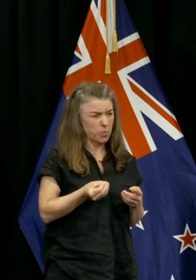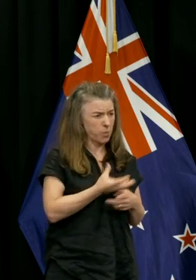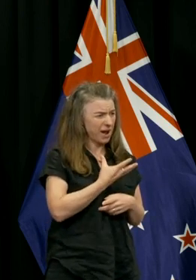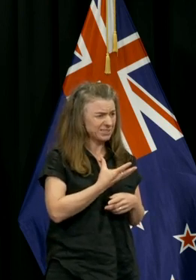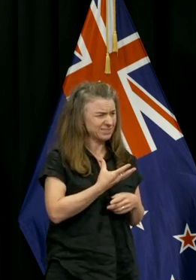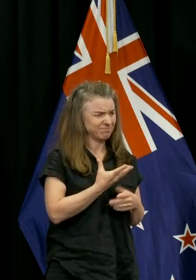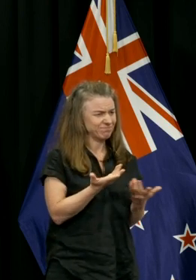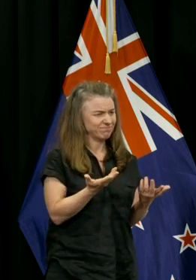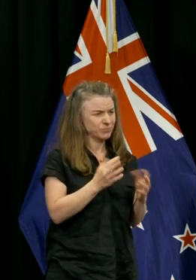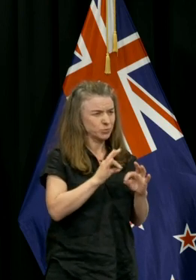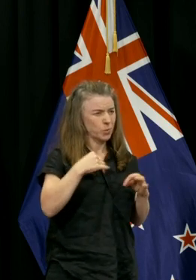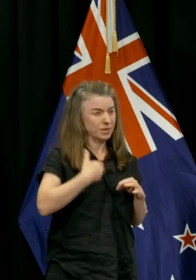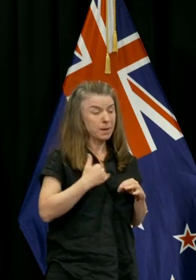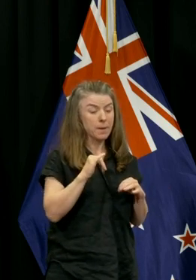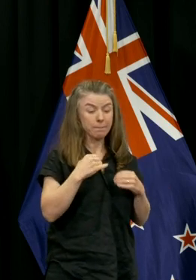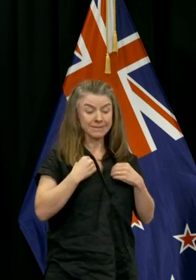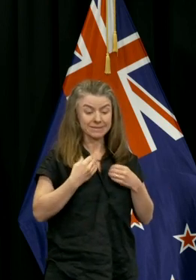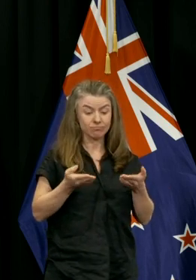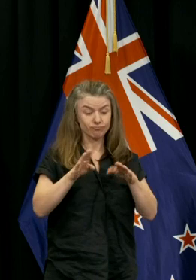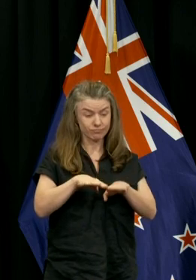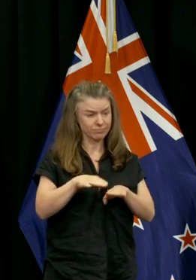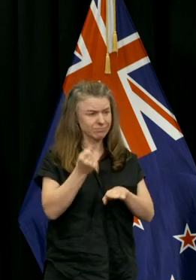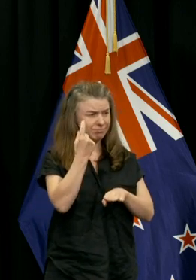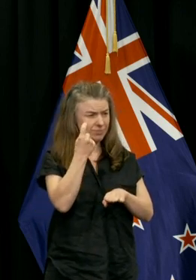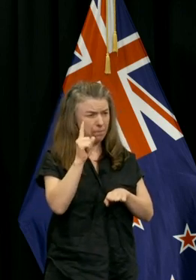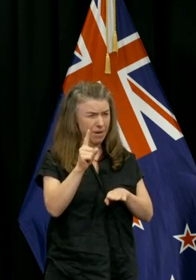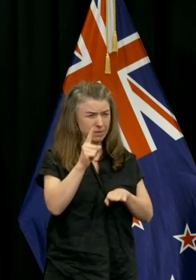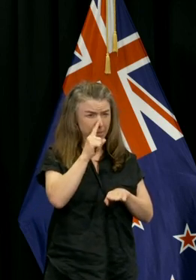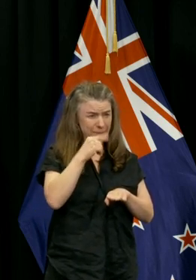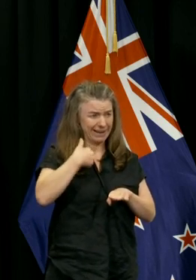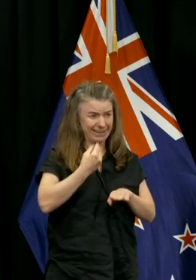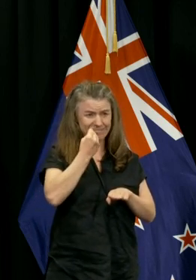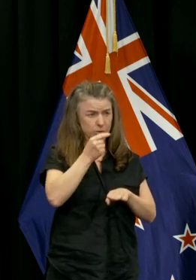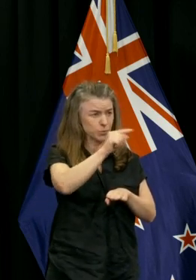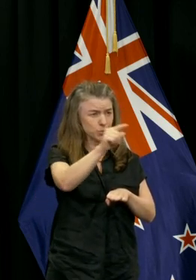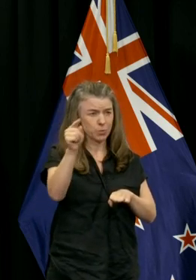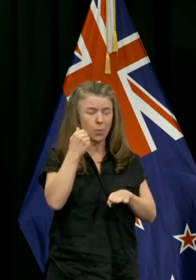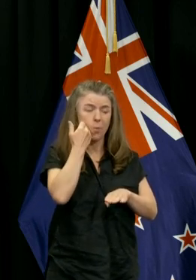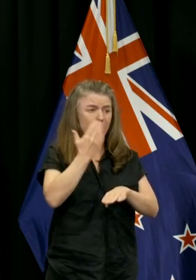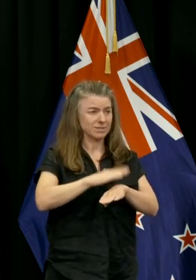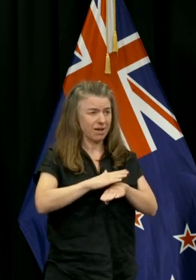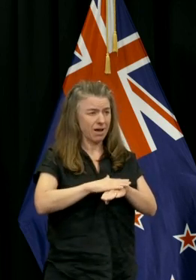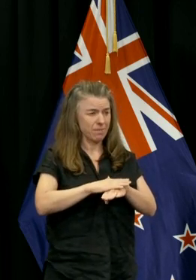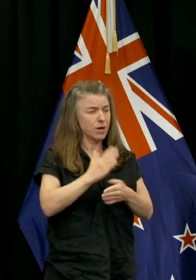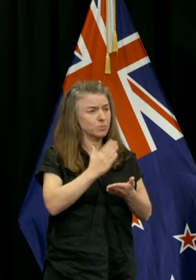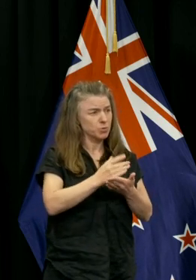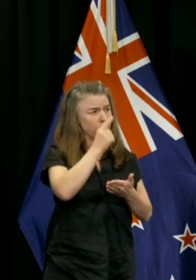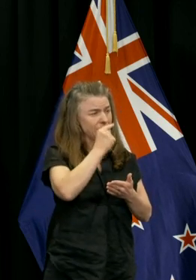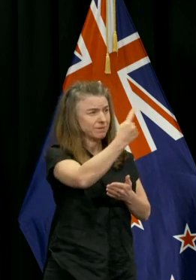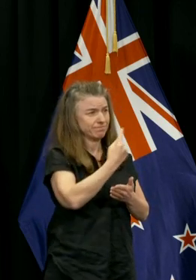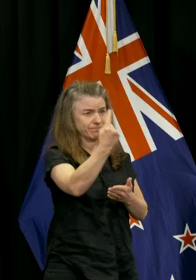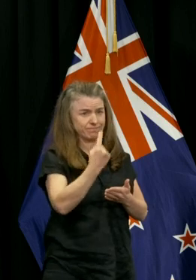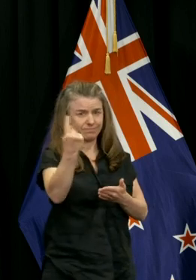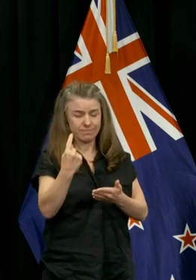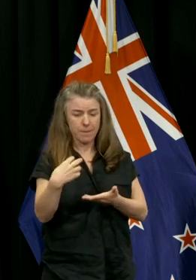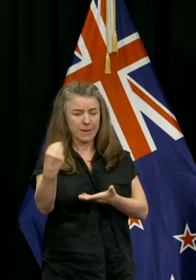now. Yes, you may be closing your doors, but there is plenty of need out there where I'm sure we could appropriately use food that someone's no